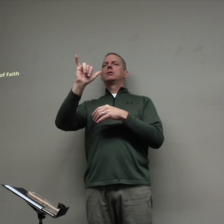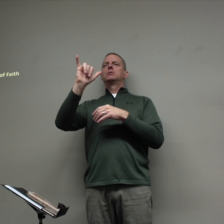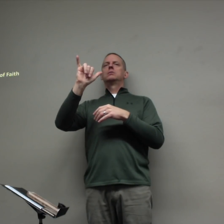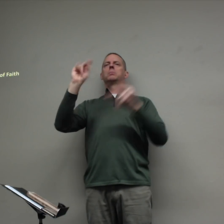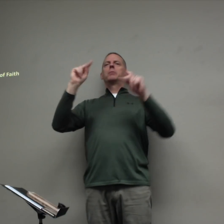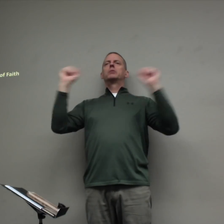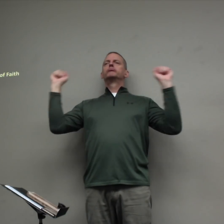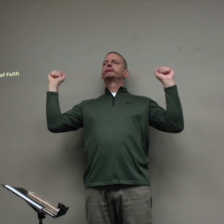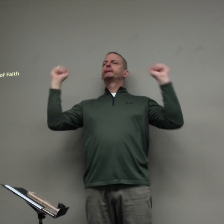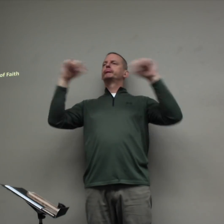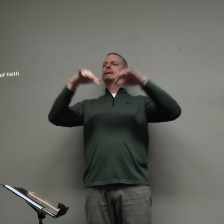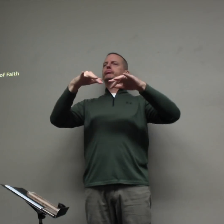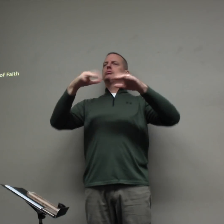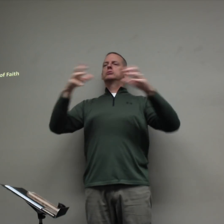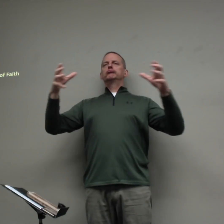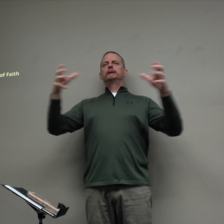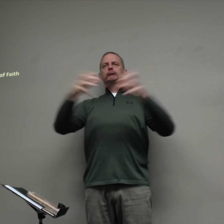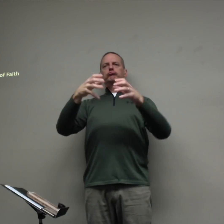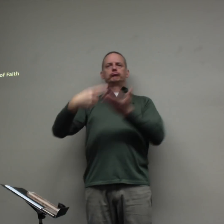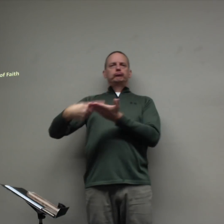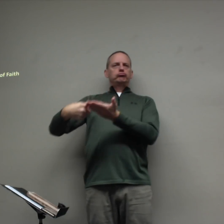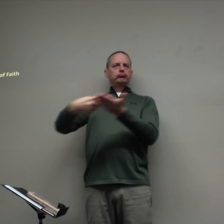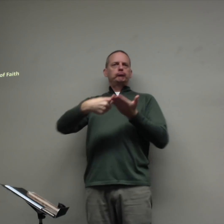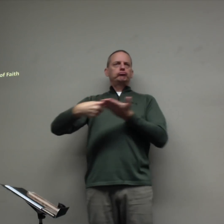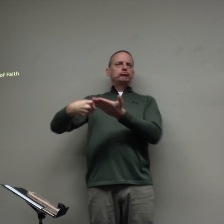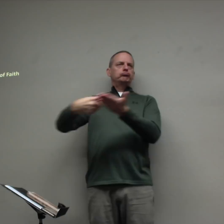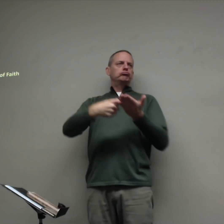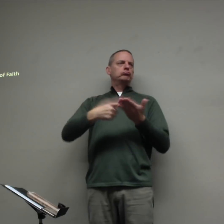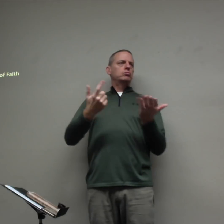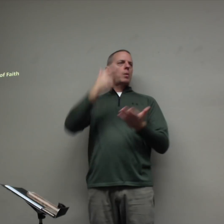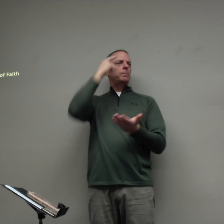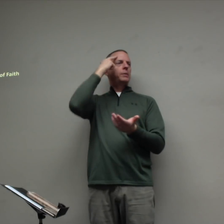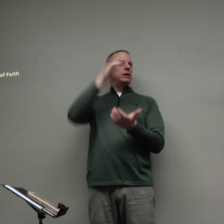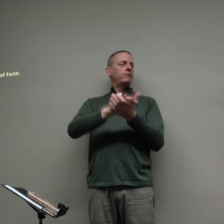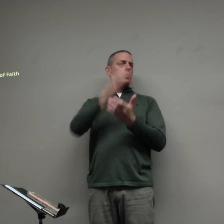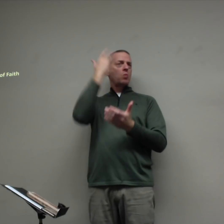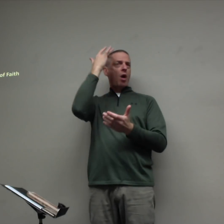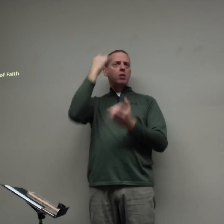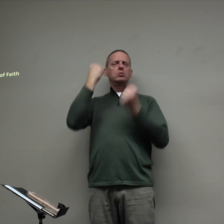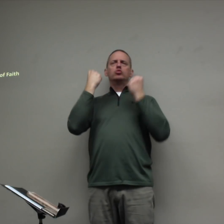there was an assembly of people got together and were discussing what they believe,